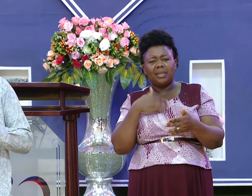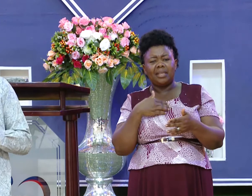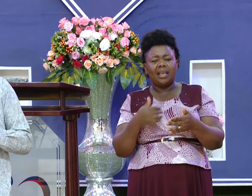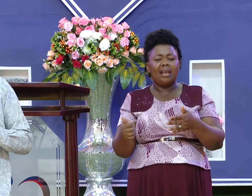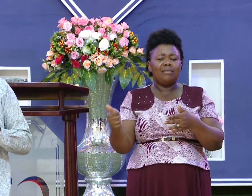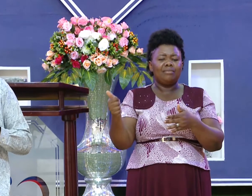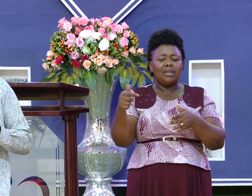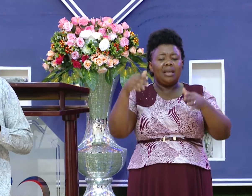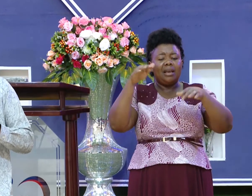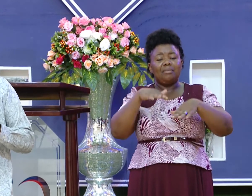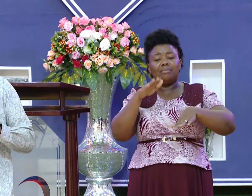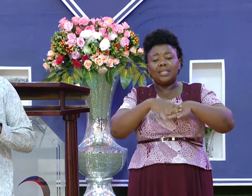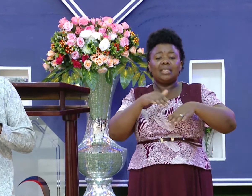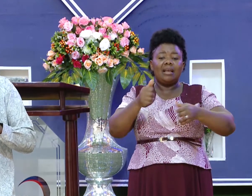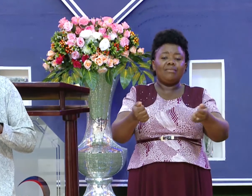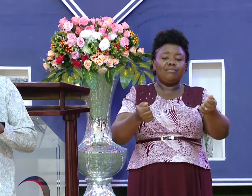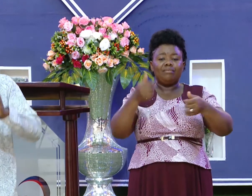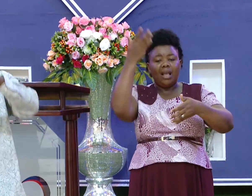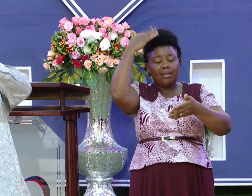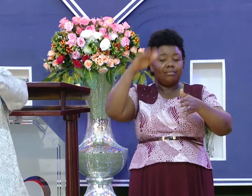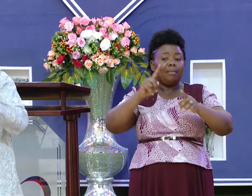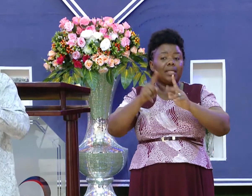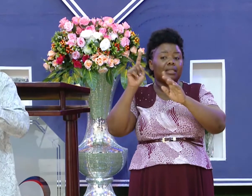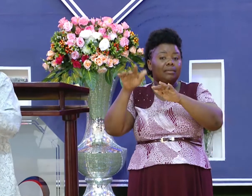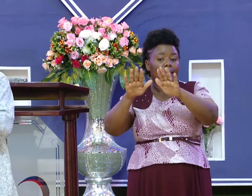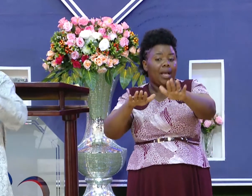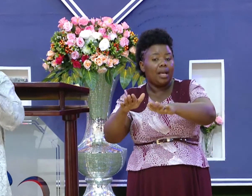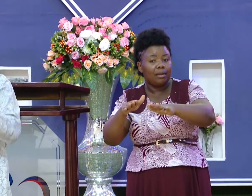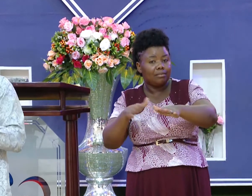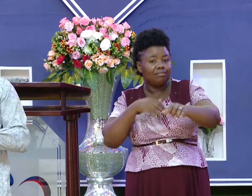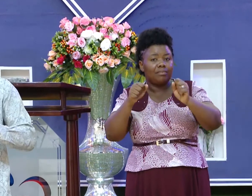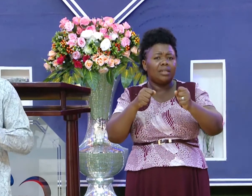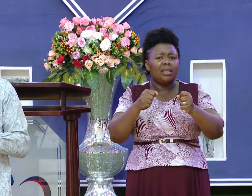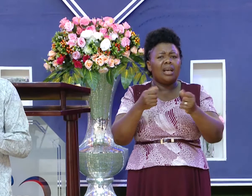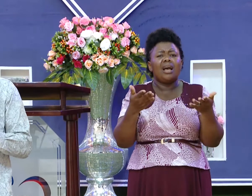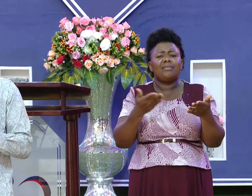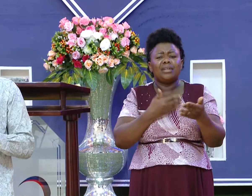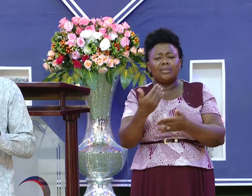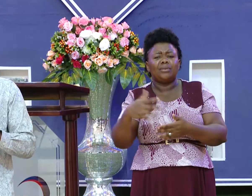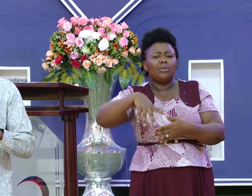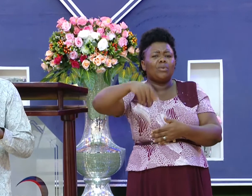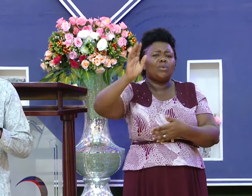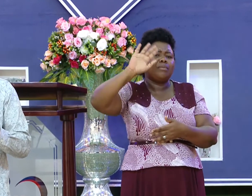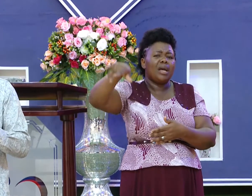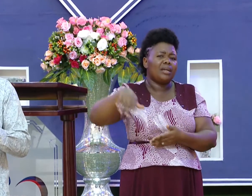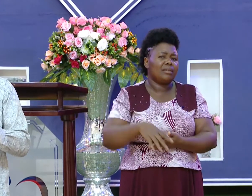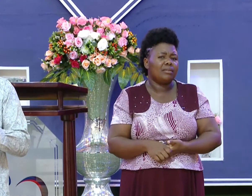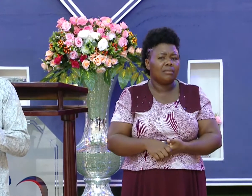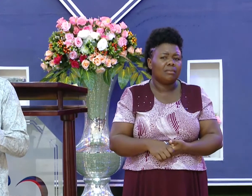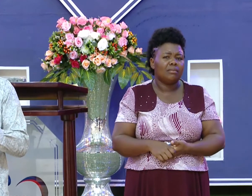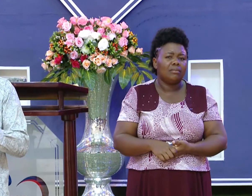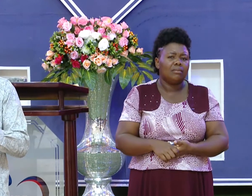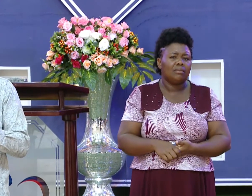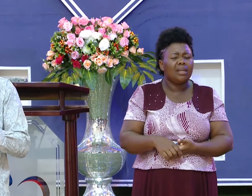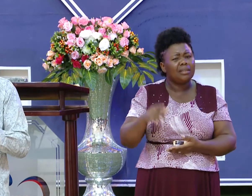kisangawo. I've boarded a taxi, you park it there, I'll find it. Eri ekyaya bana bageze. Have the people gone where they have to go? Ogenda